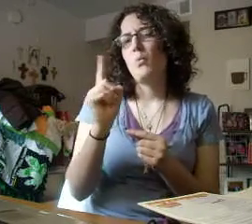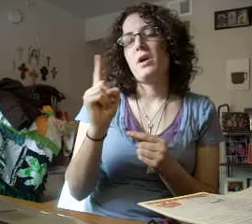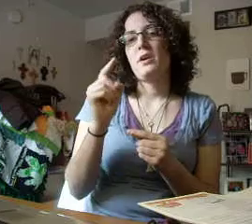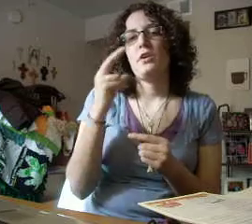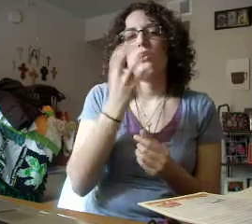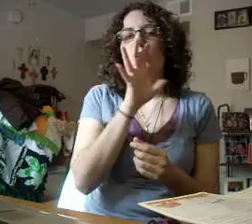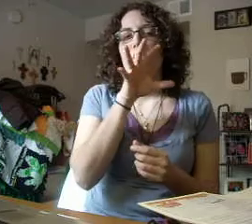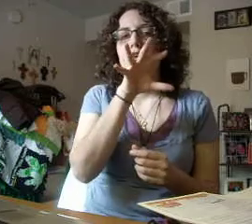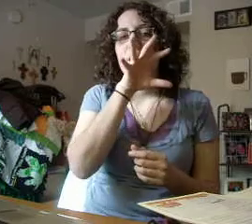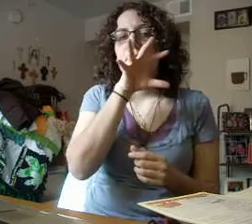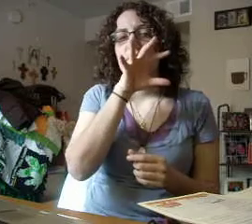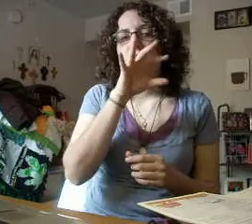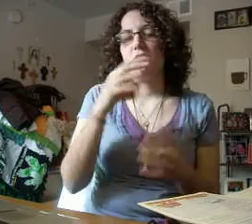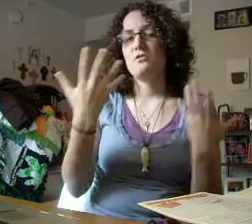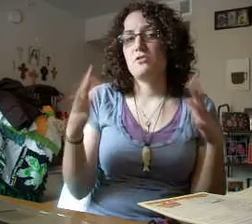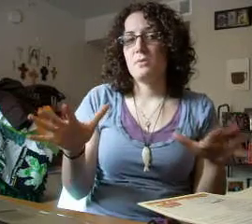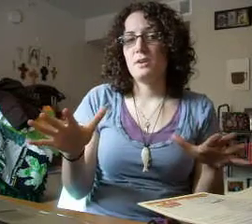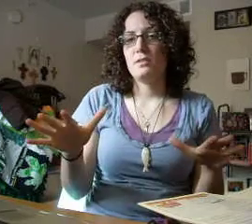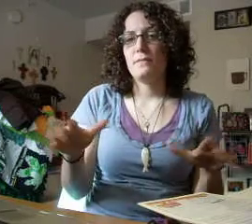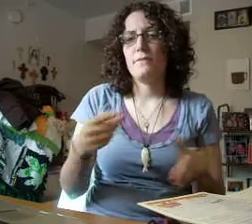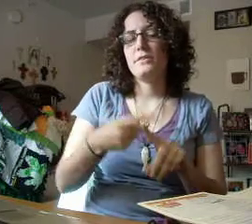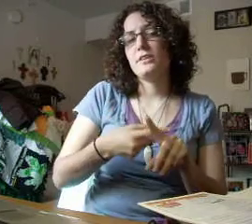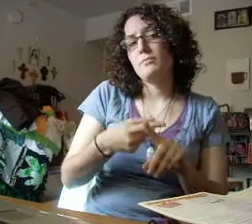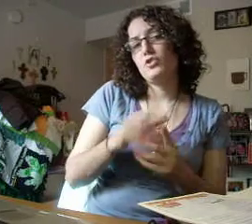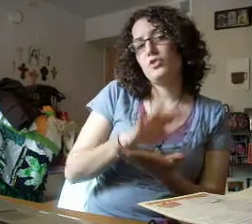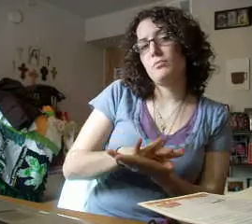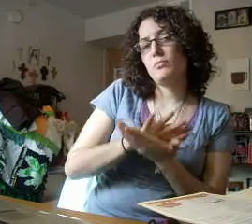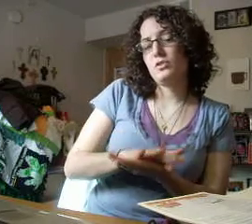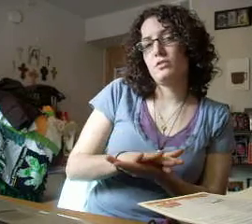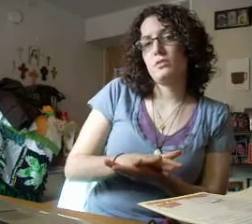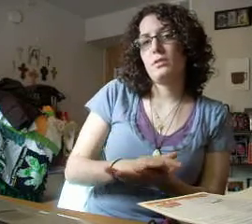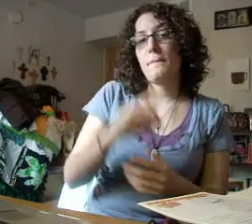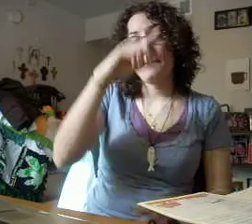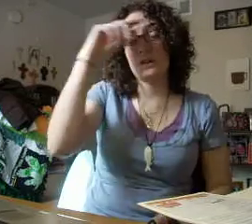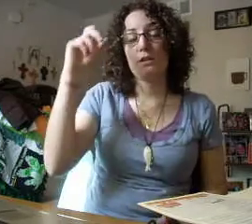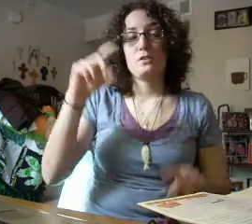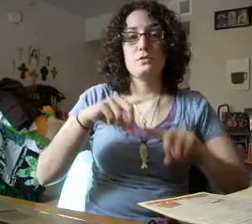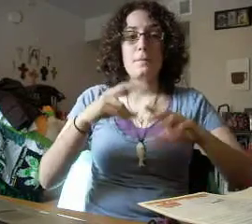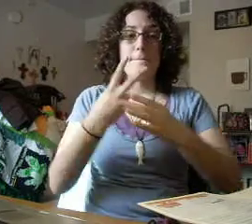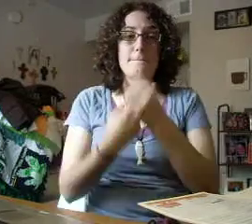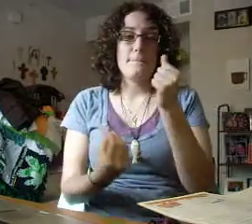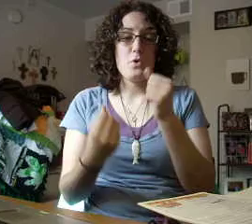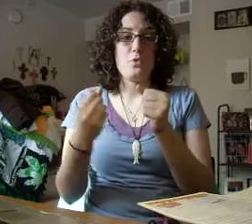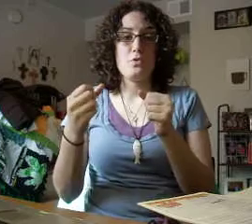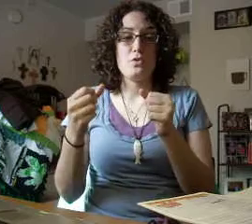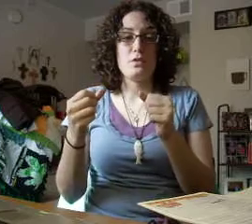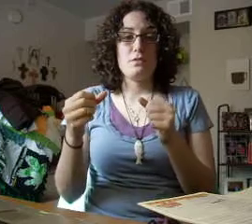example. And that's because both chemical and physical properties can be dependent on temperature and pressure.